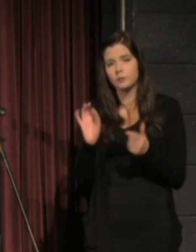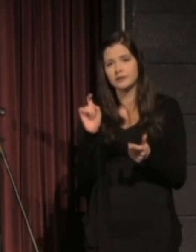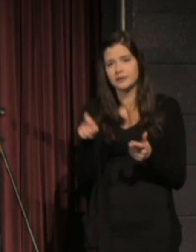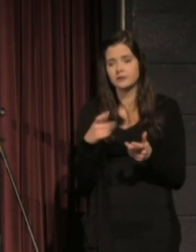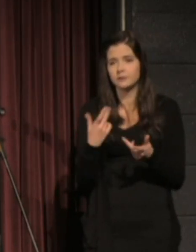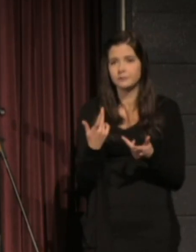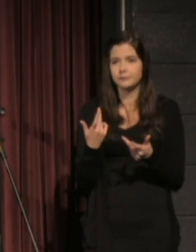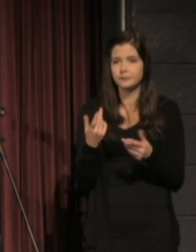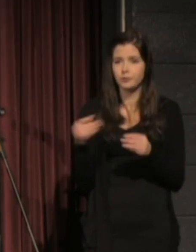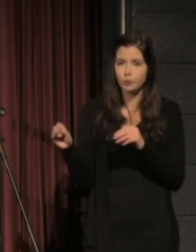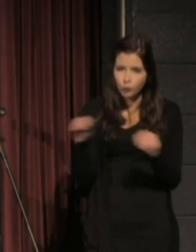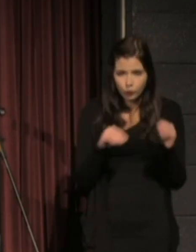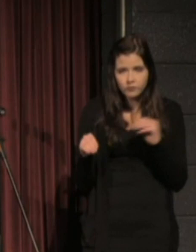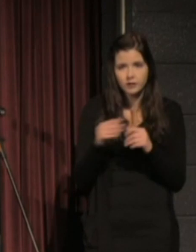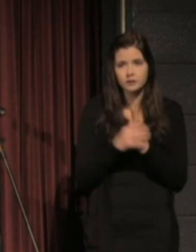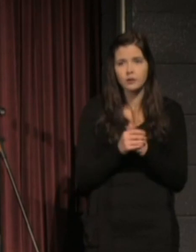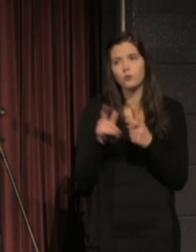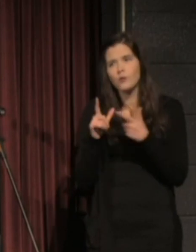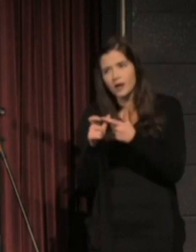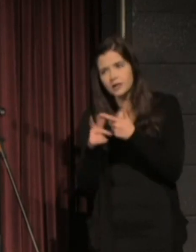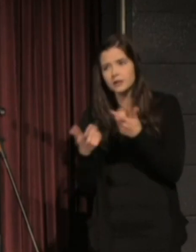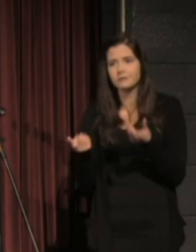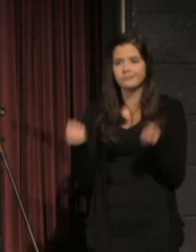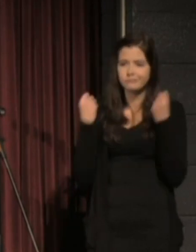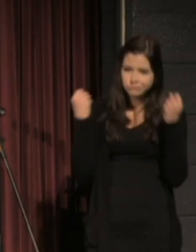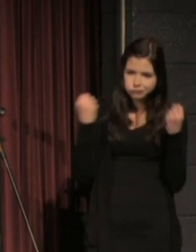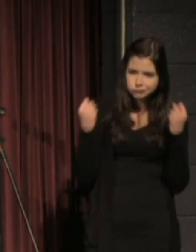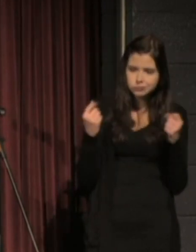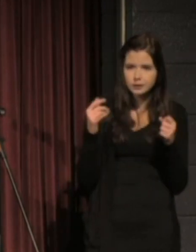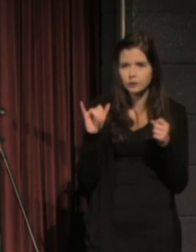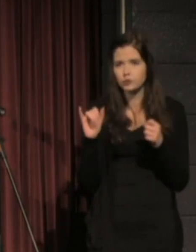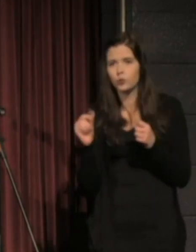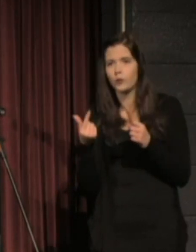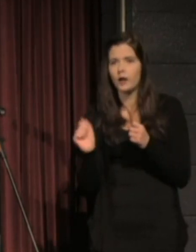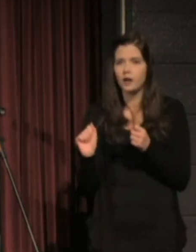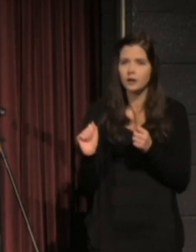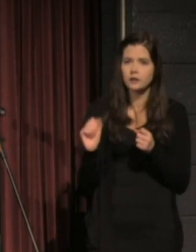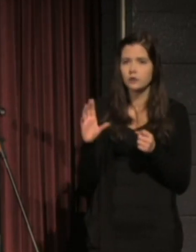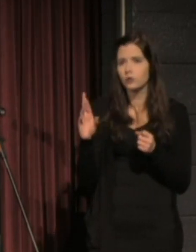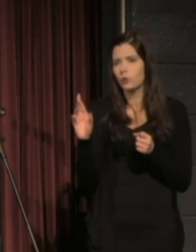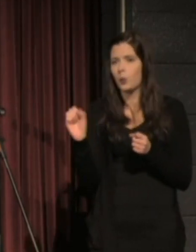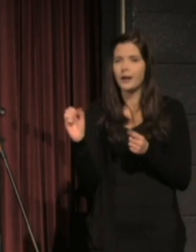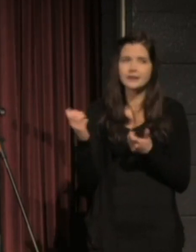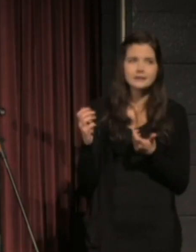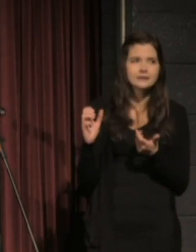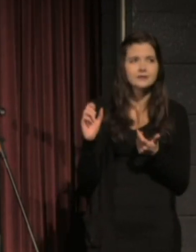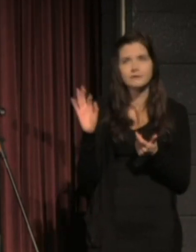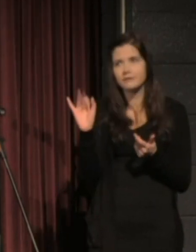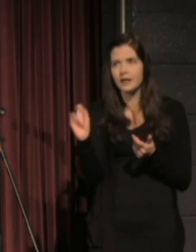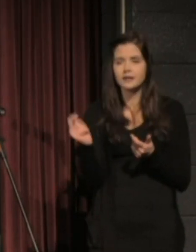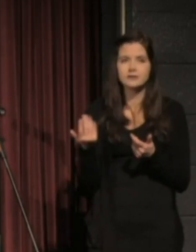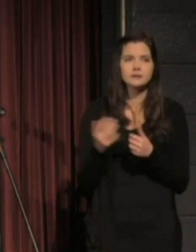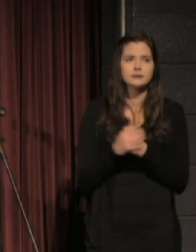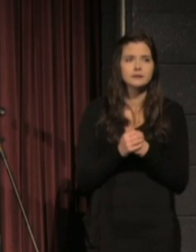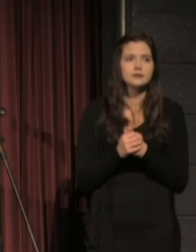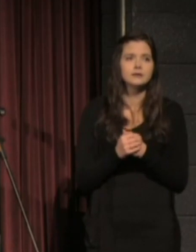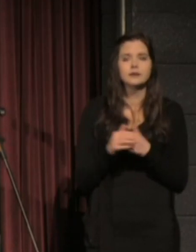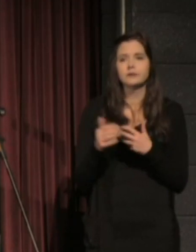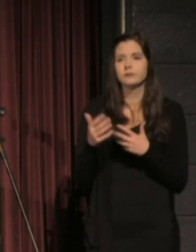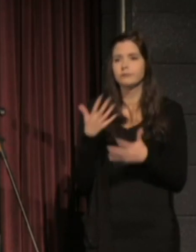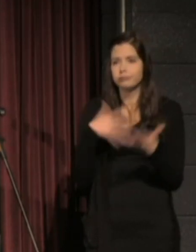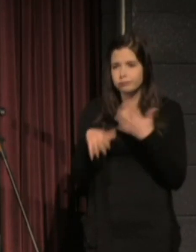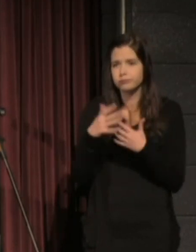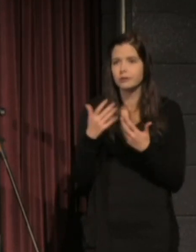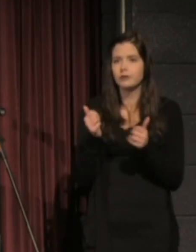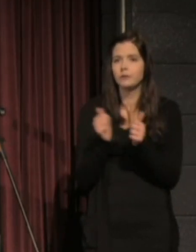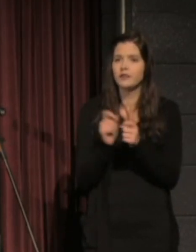get myself moving. Running, weightlifting, yoga, CrossFit, rec leagues with friends, any of them